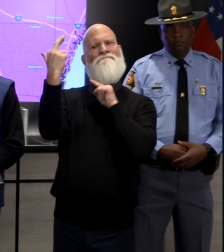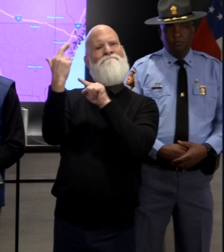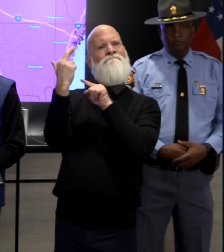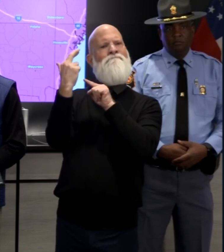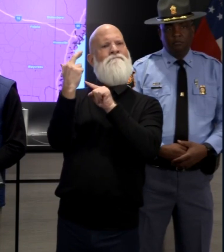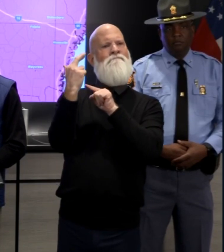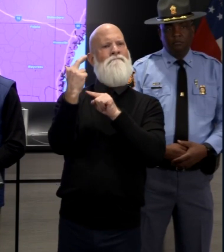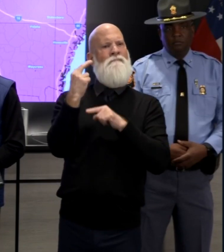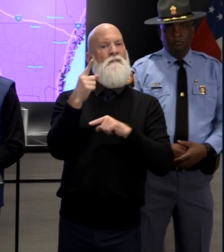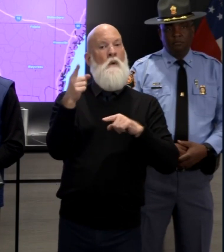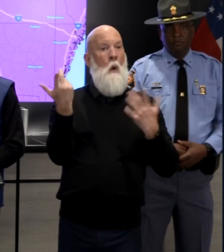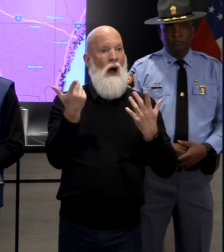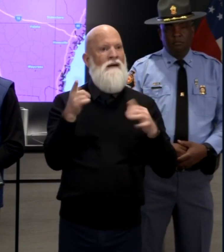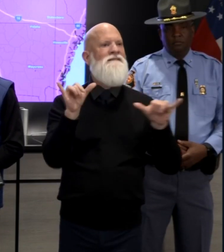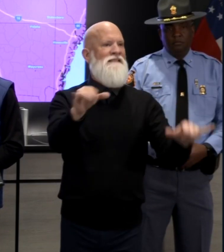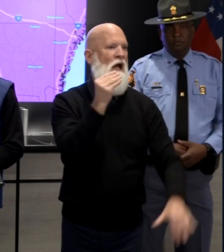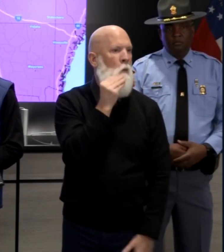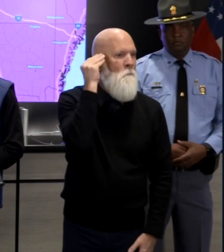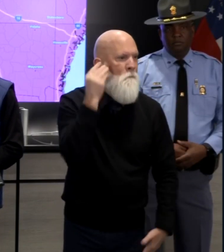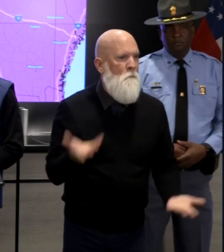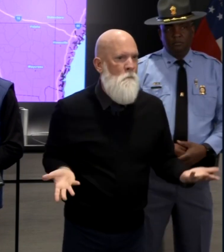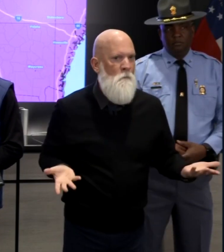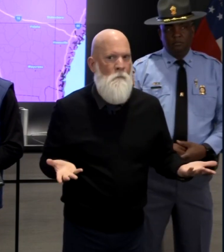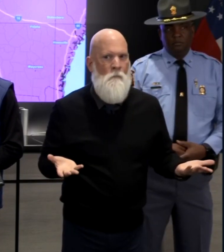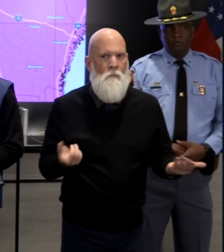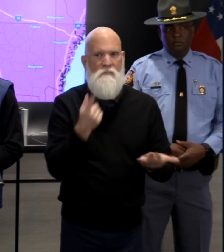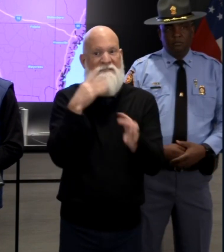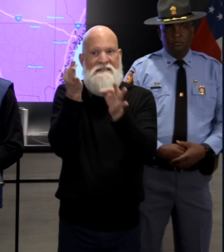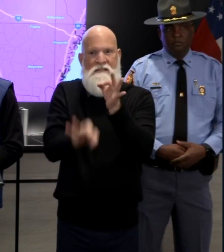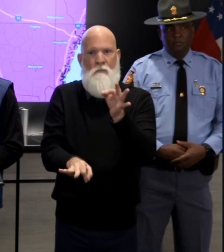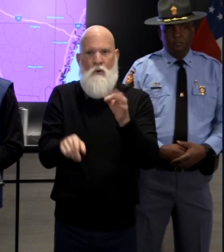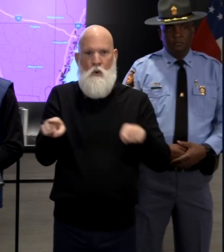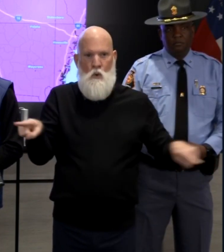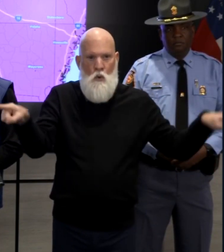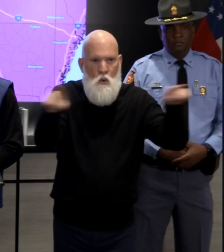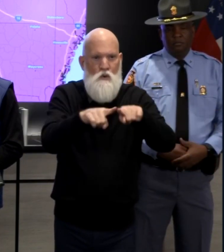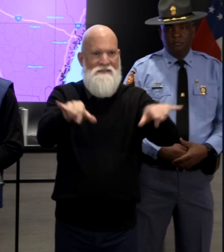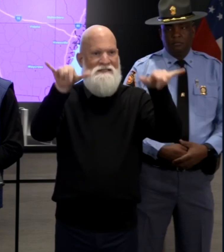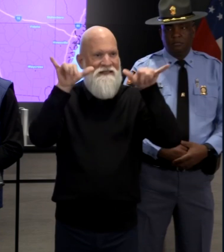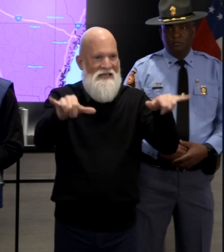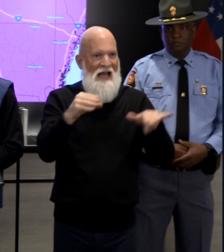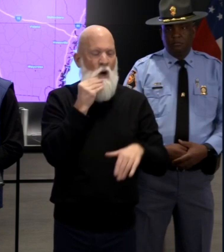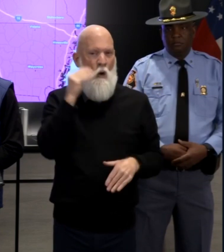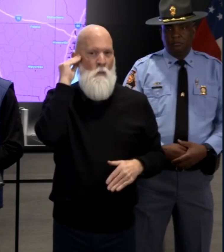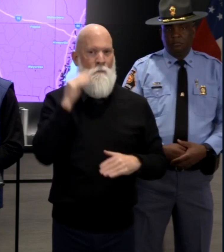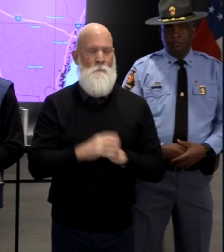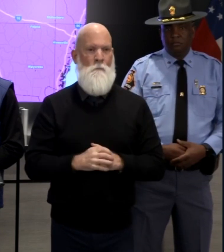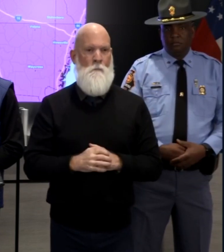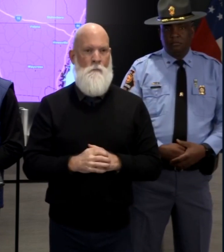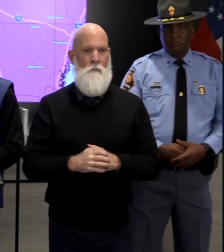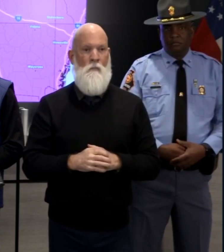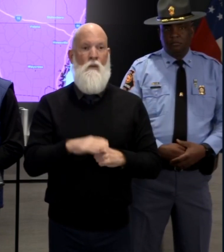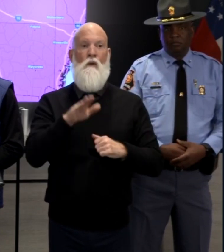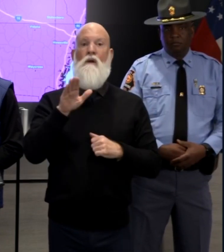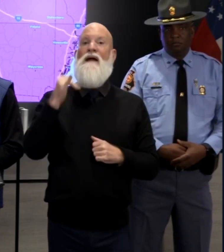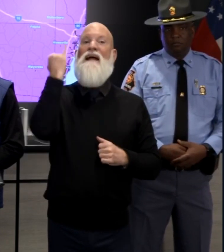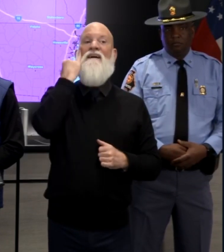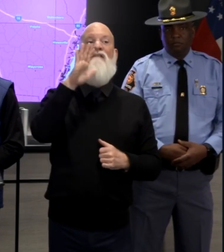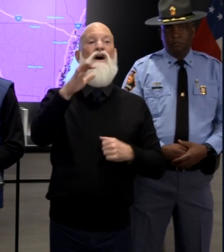get in an accident, you might be hindering first responders from getting to where they need to go. So again, my message would be to try and